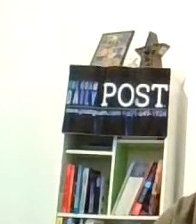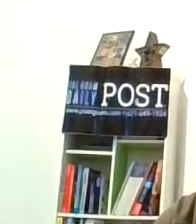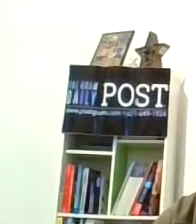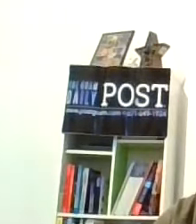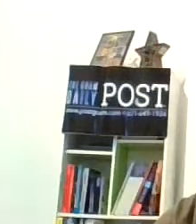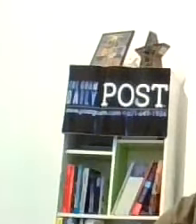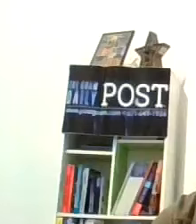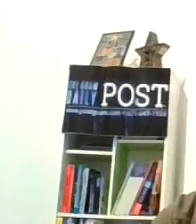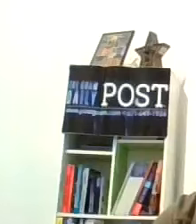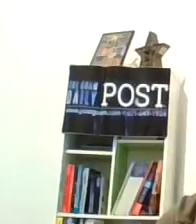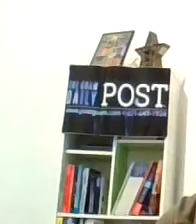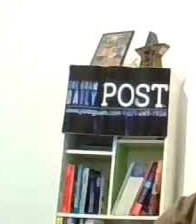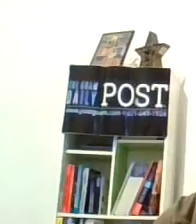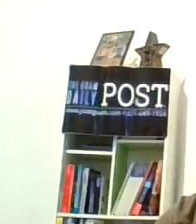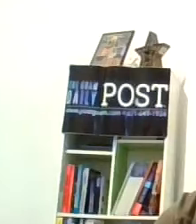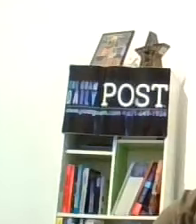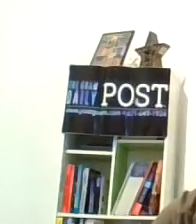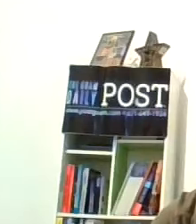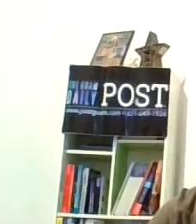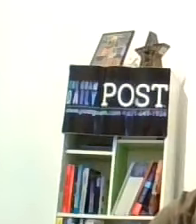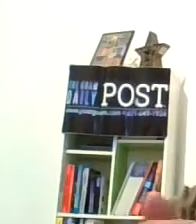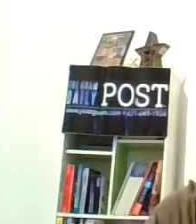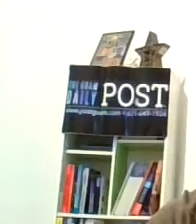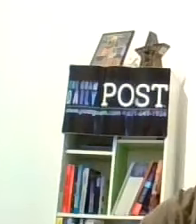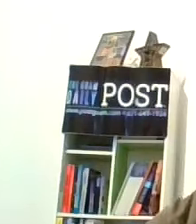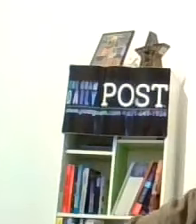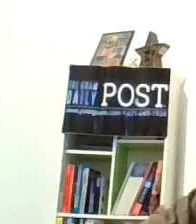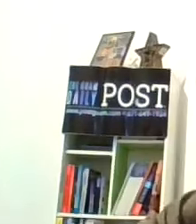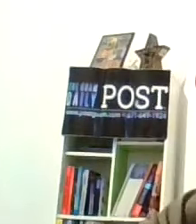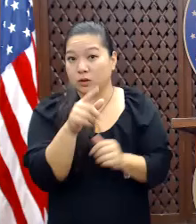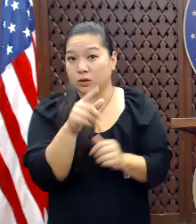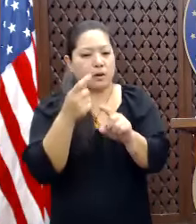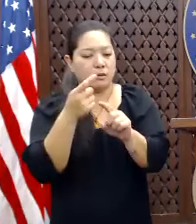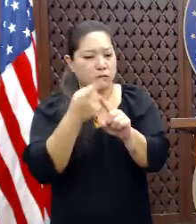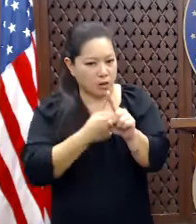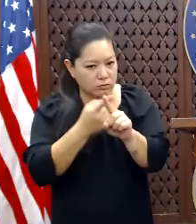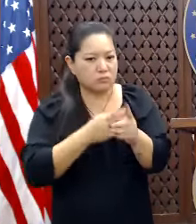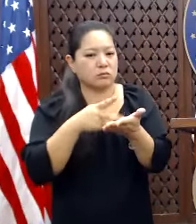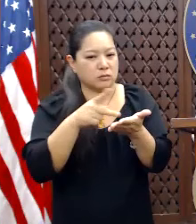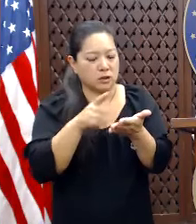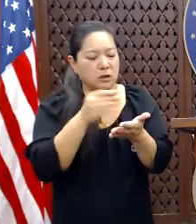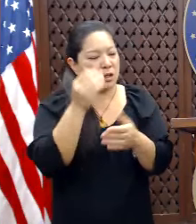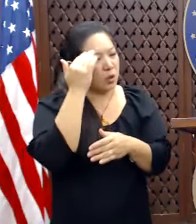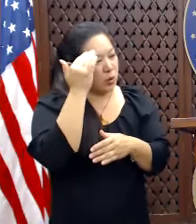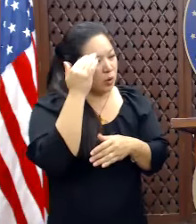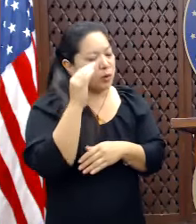evicted. So do we have a timeline yet for how soon you will enact that? Yeah, this CARE,